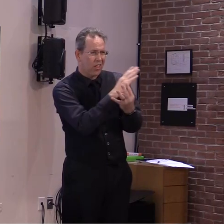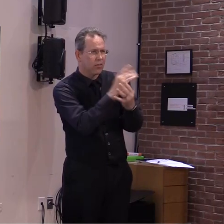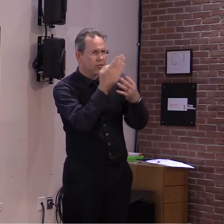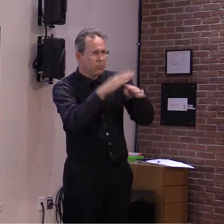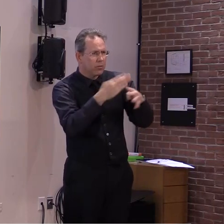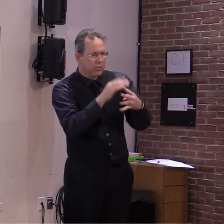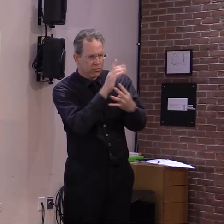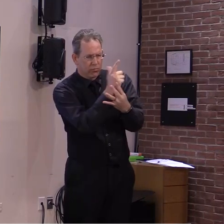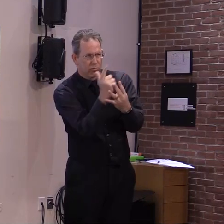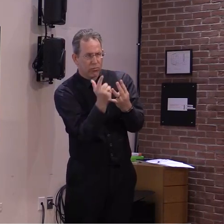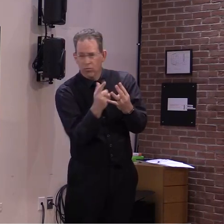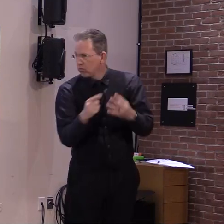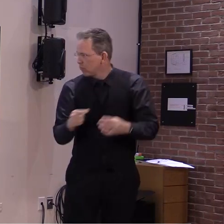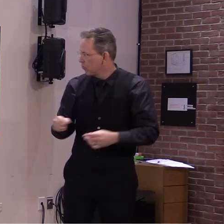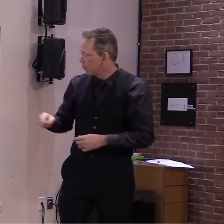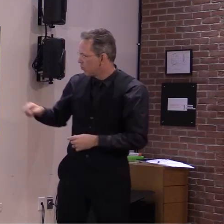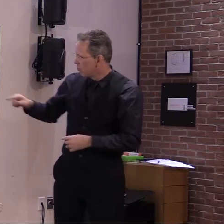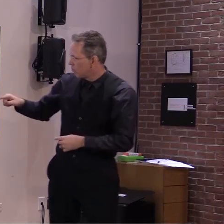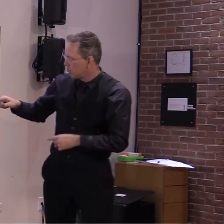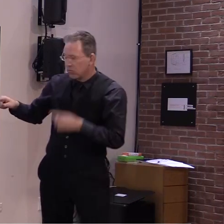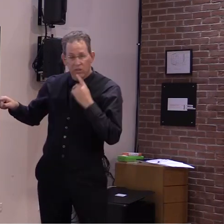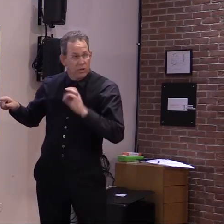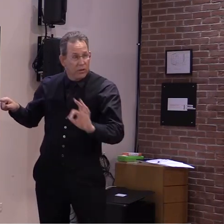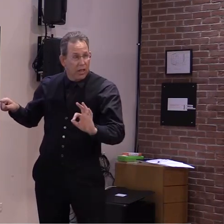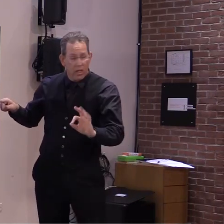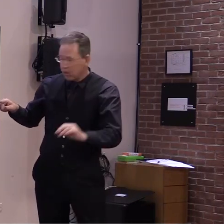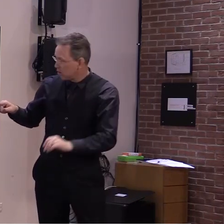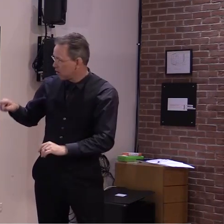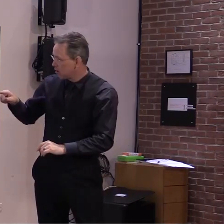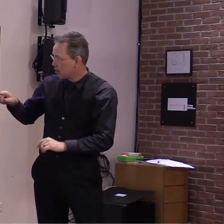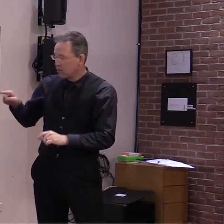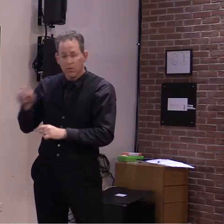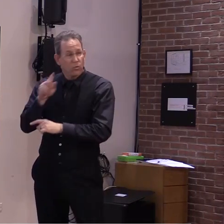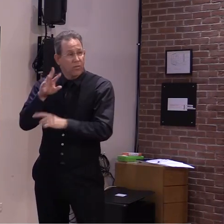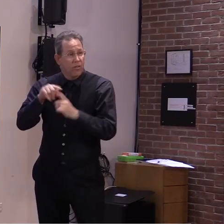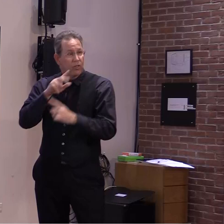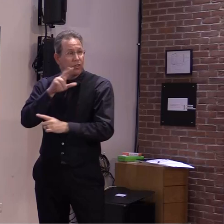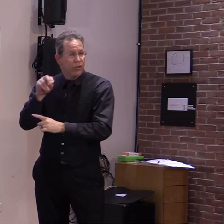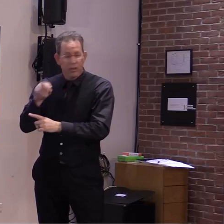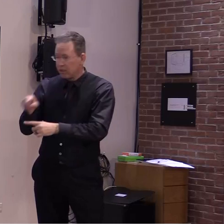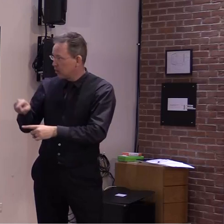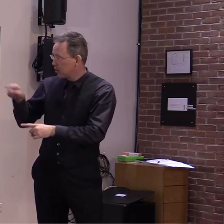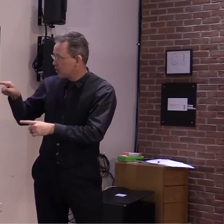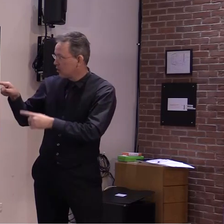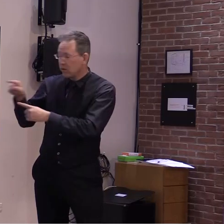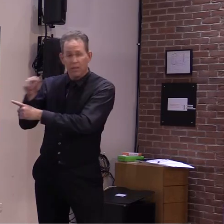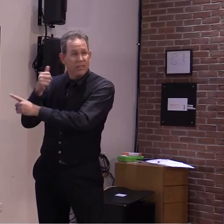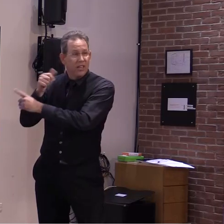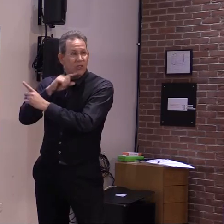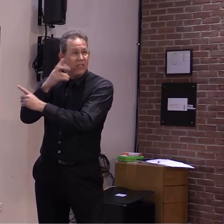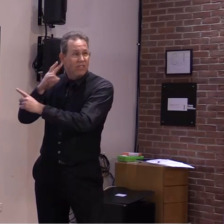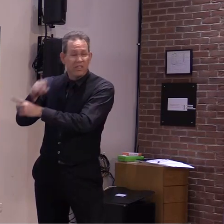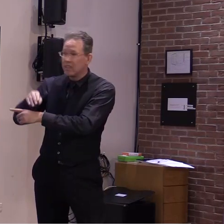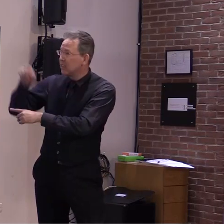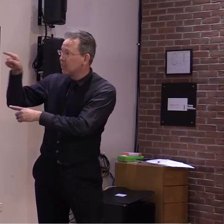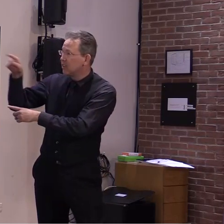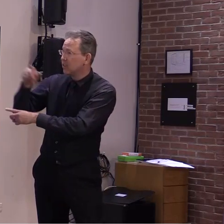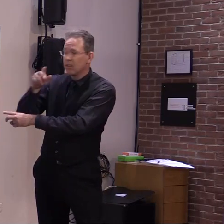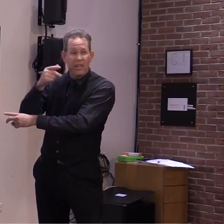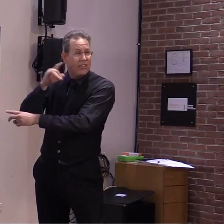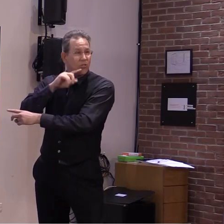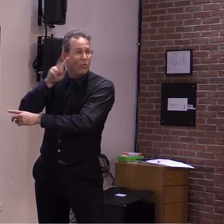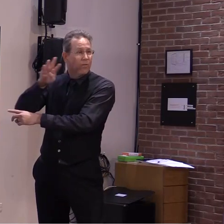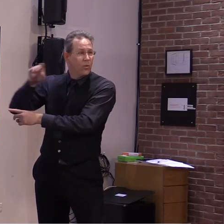most clearly are those 18 to 24 years old, where much of the case growth has happened, and certainly much of the cases have